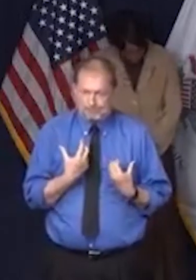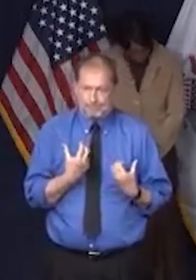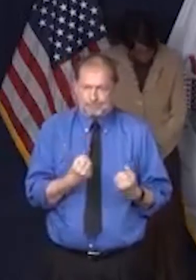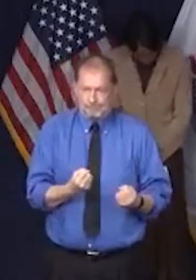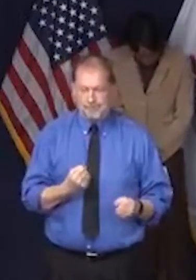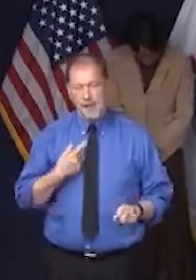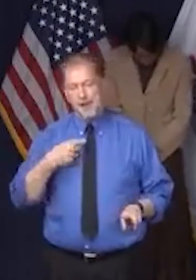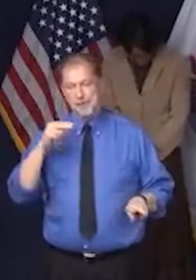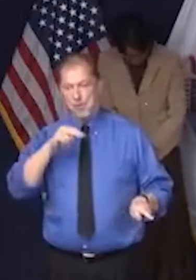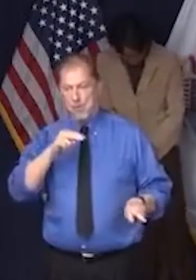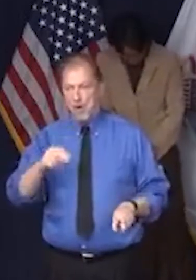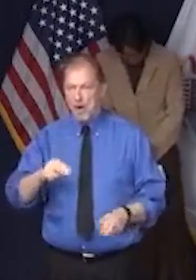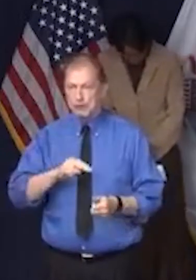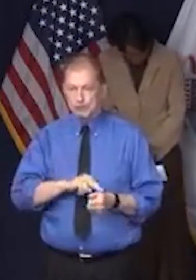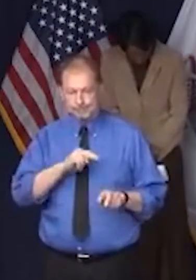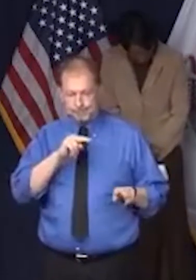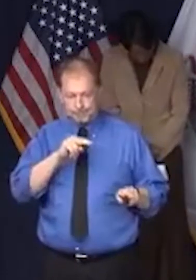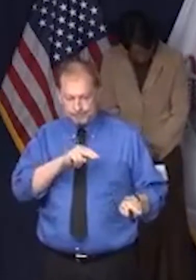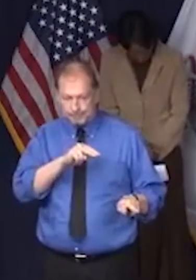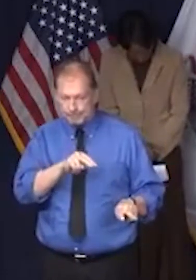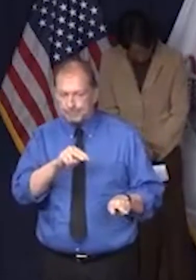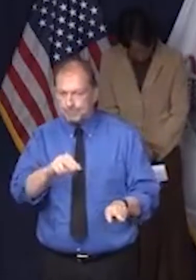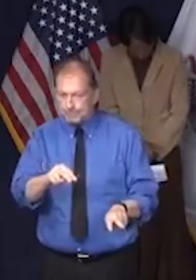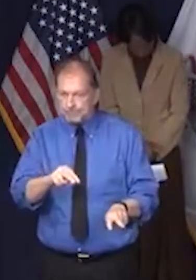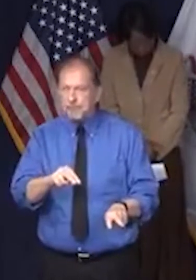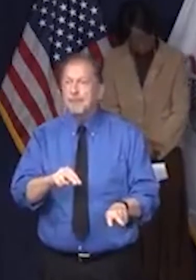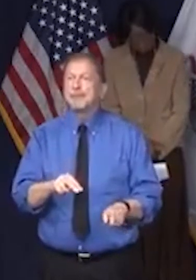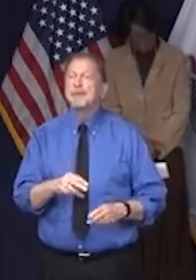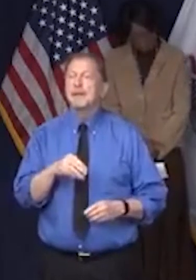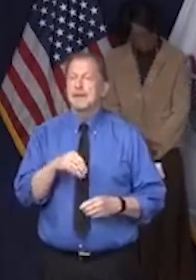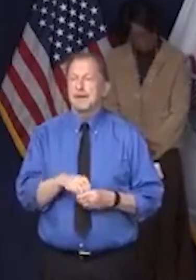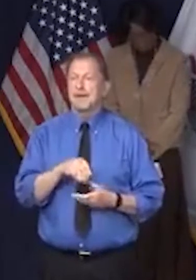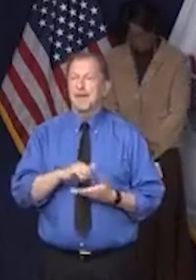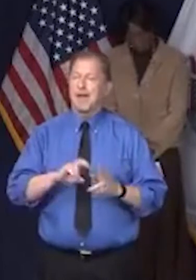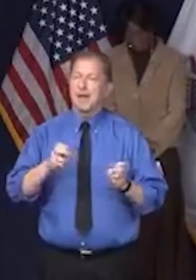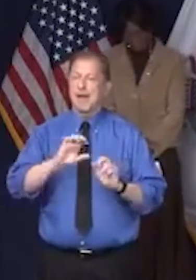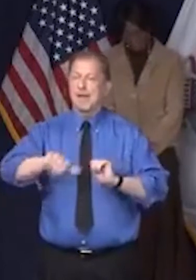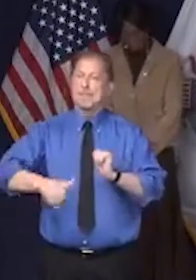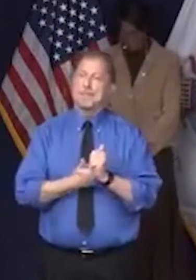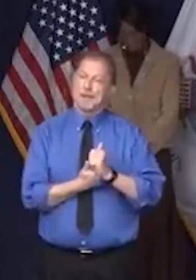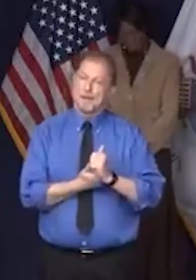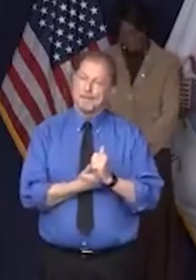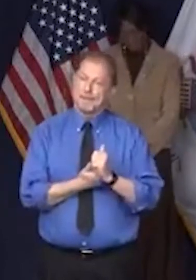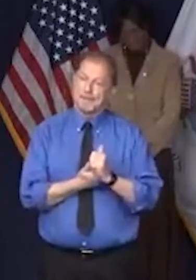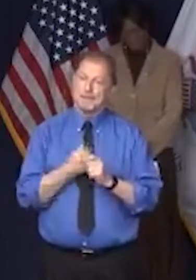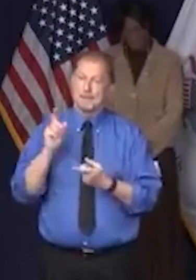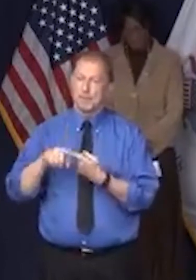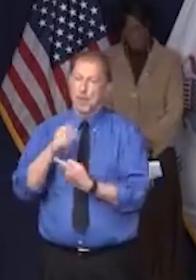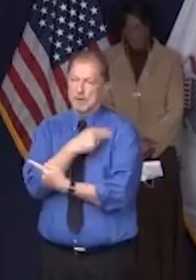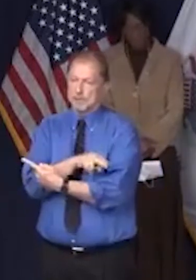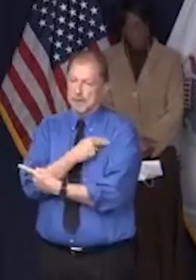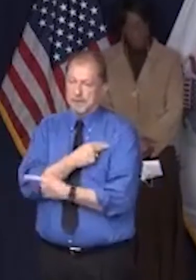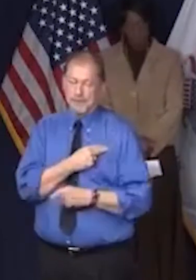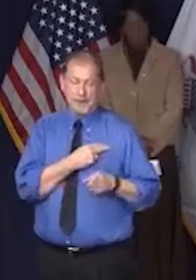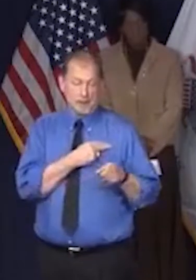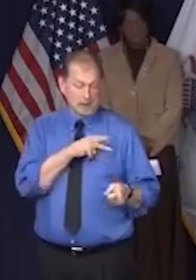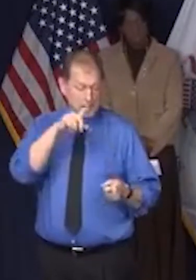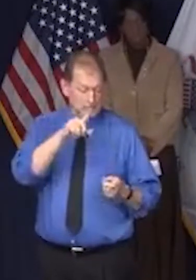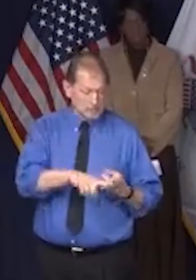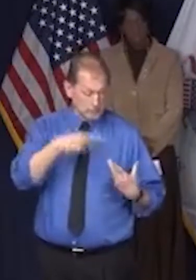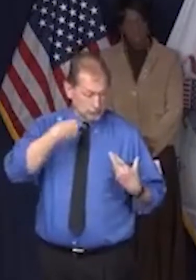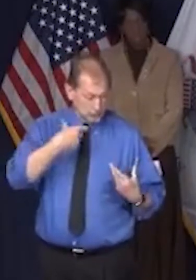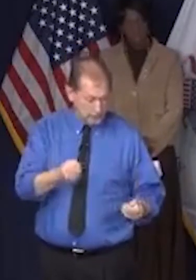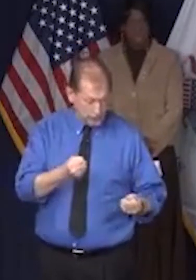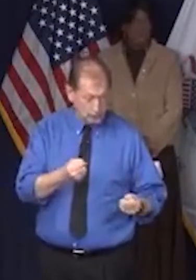watched, as patients will be at these alternate care facilities, and they'll be there for as long as it will take them to